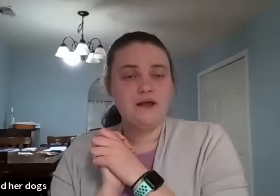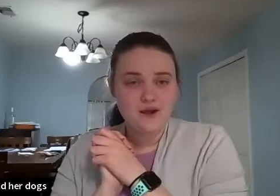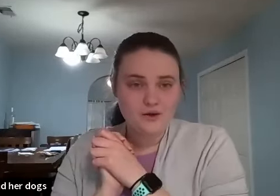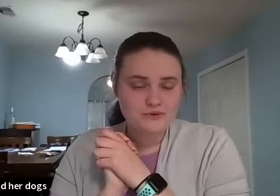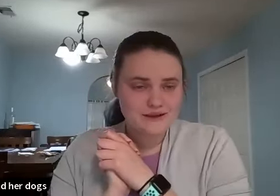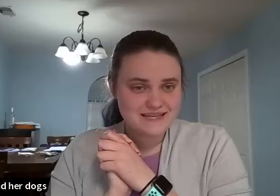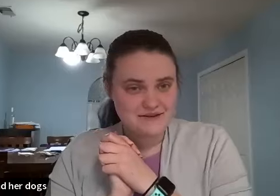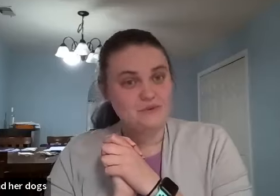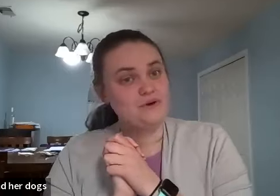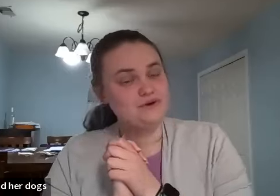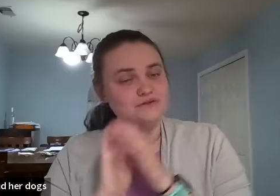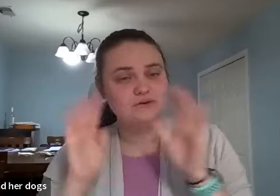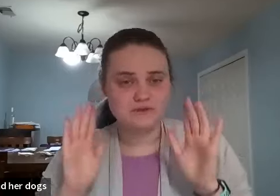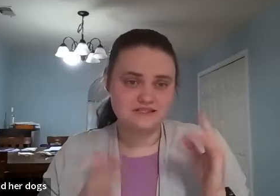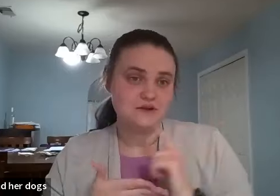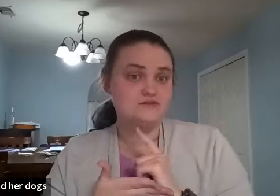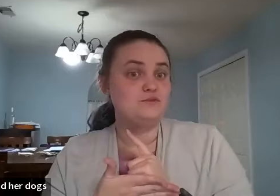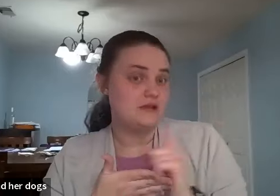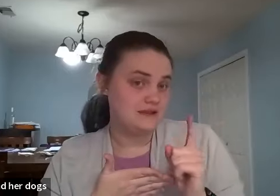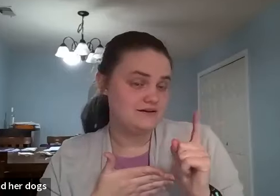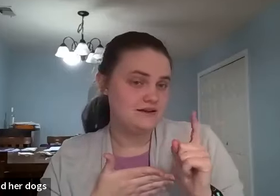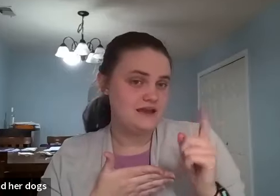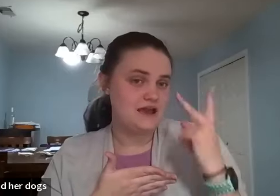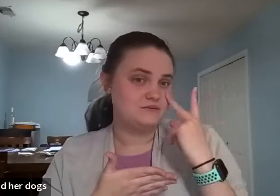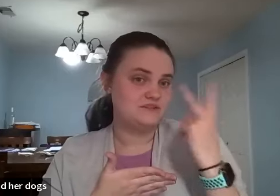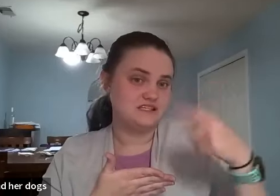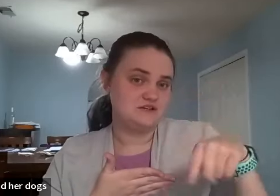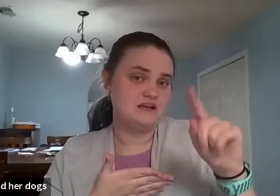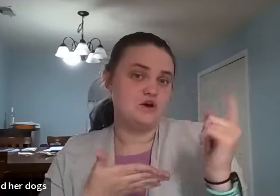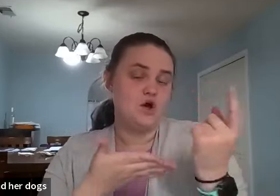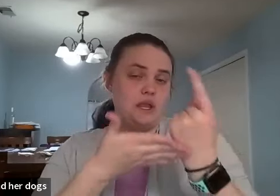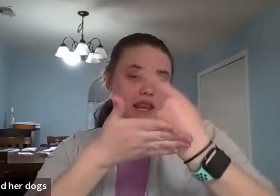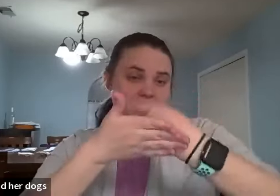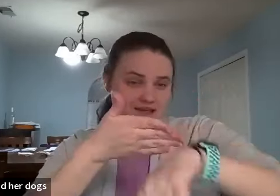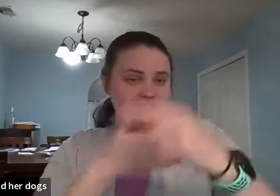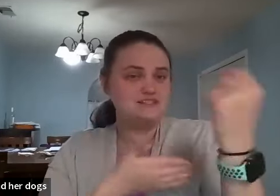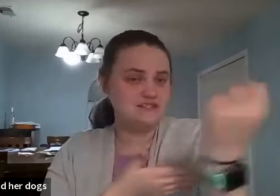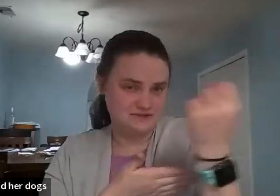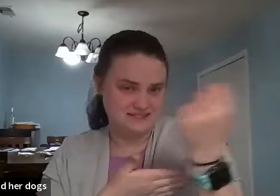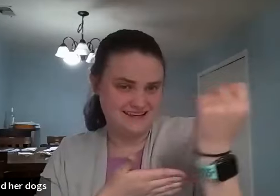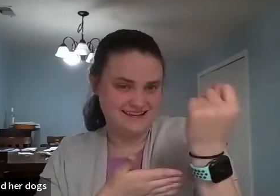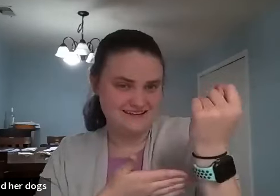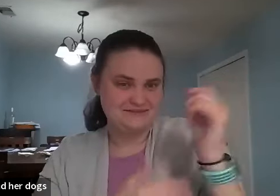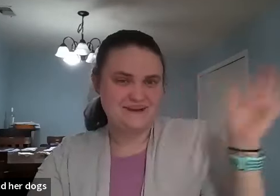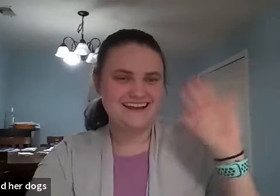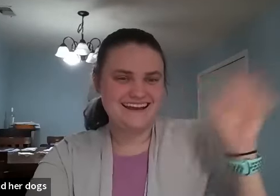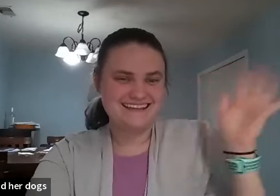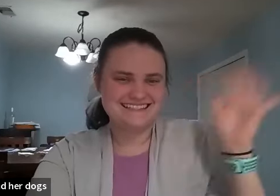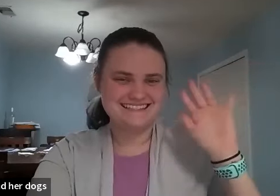I hope you guys have a wonderful rest of y'all's week, and I will see you guys all next Tuesday. Bye, guys.